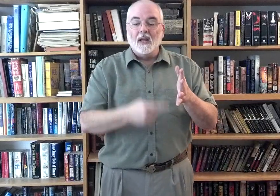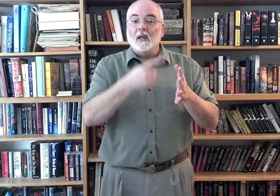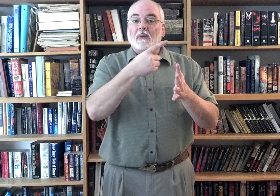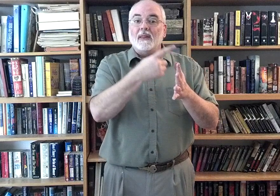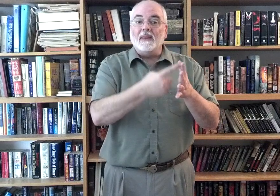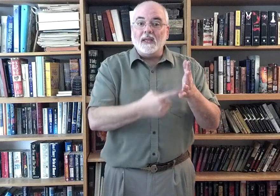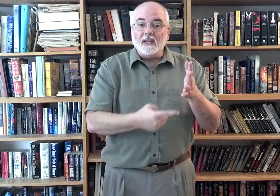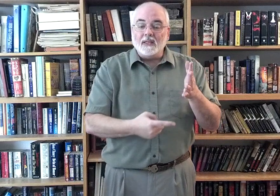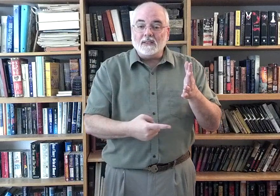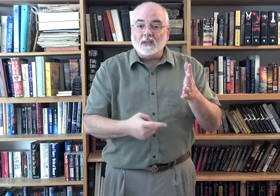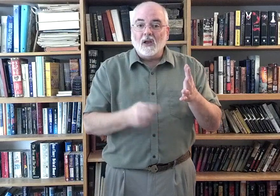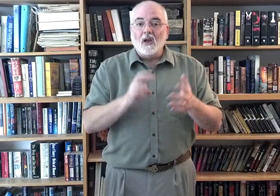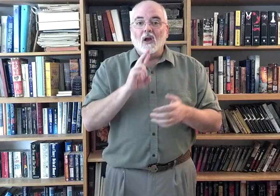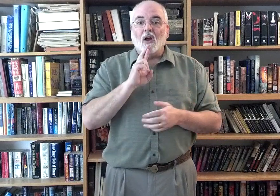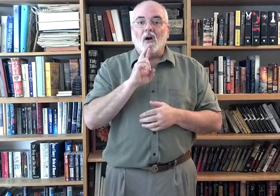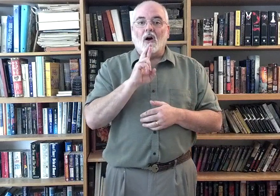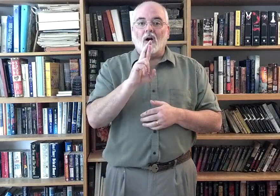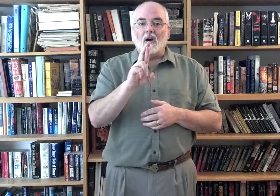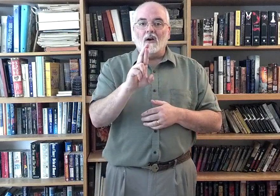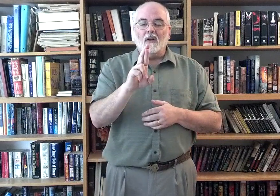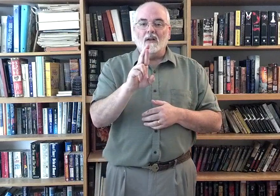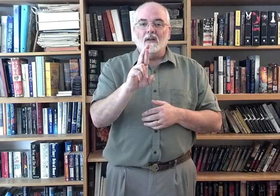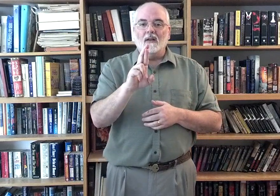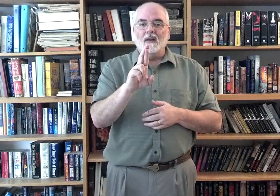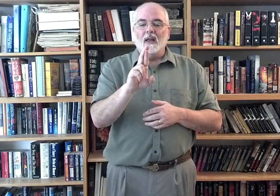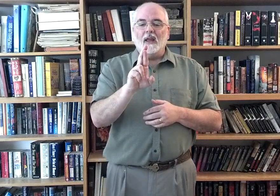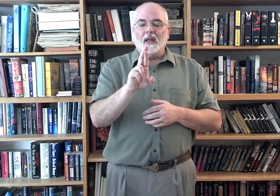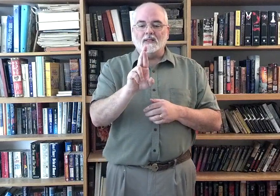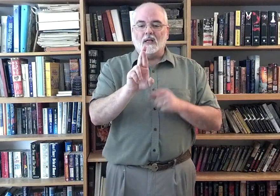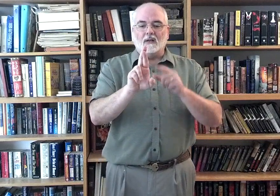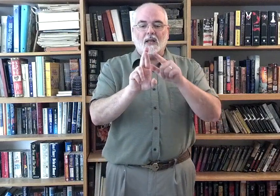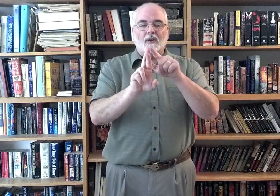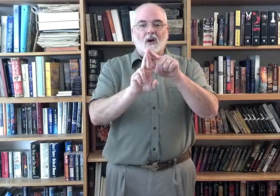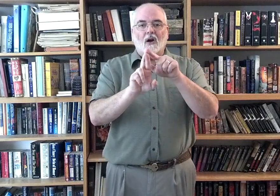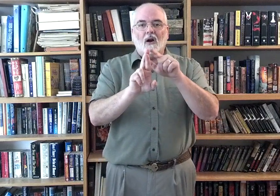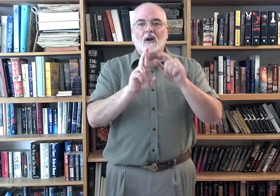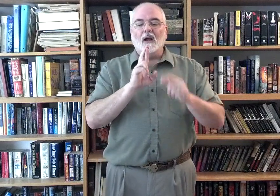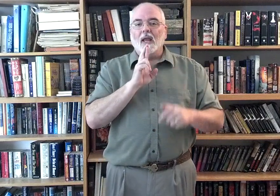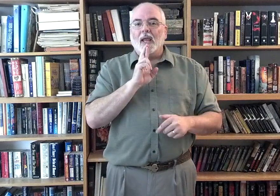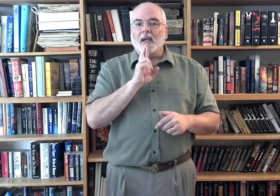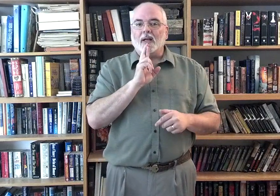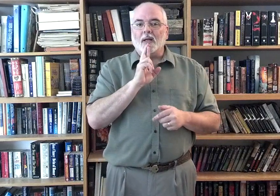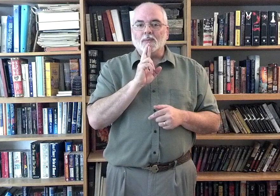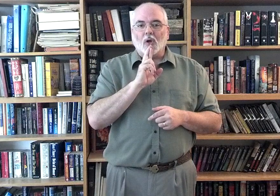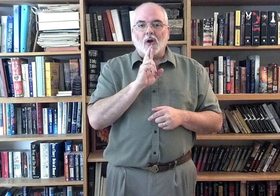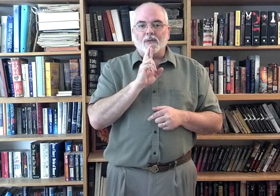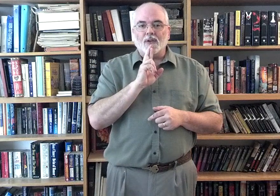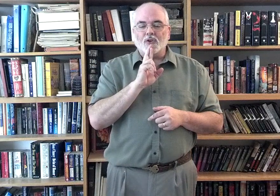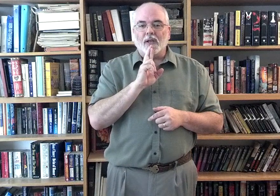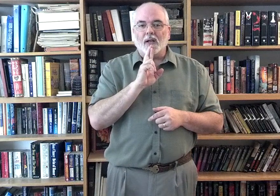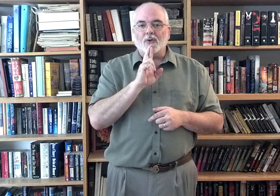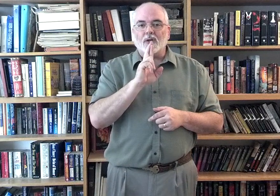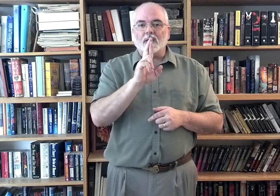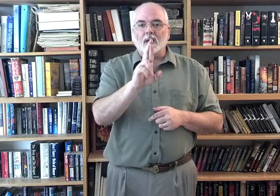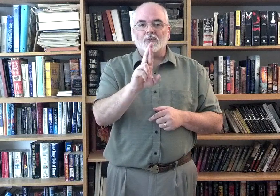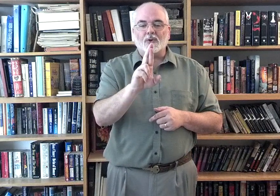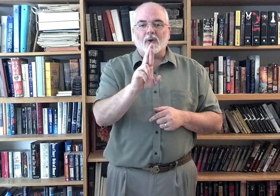But these are, and it's a letter R, and it comes off the chin and just comes straight